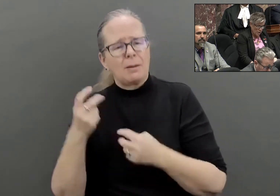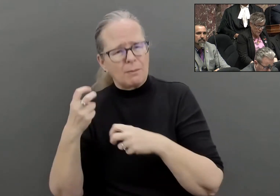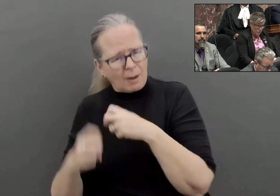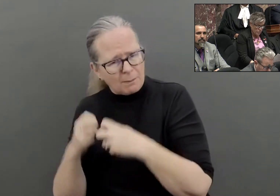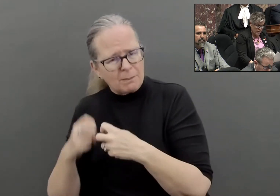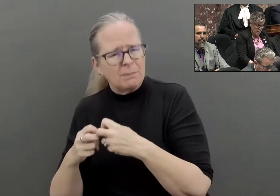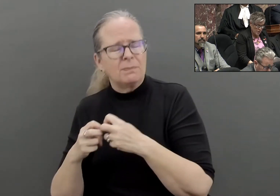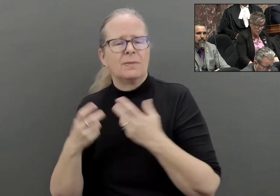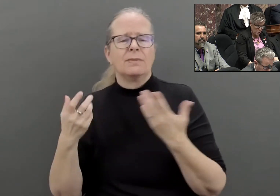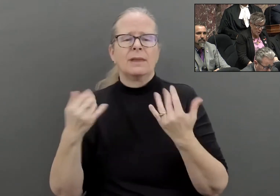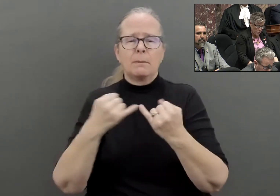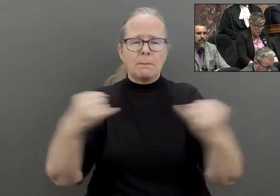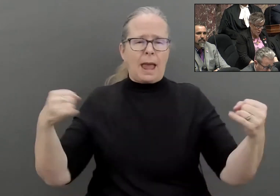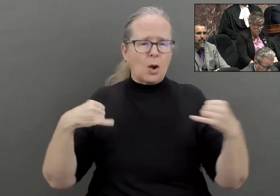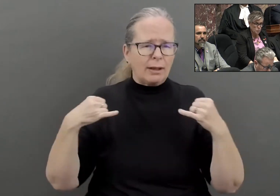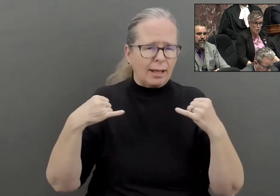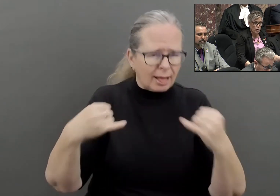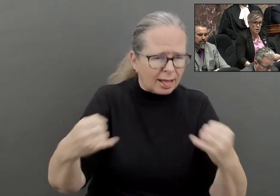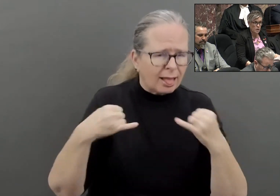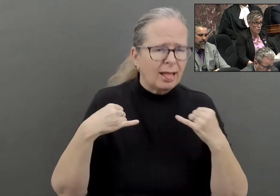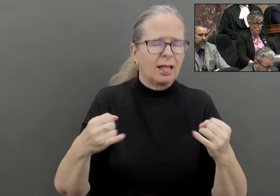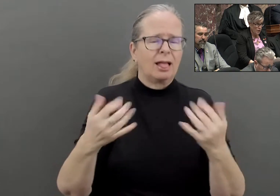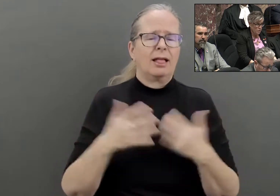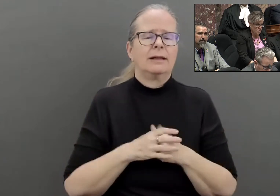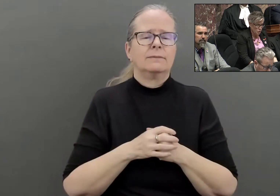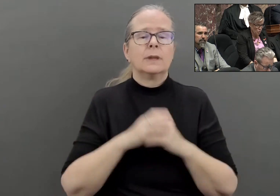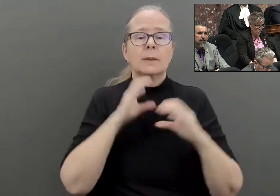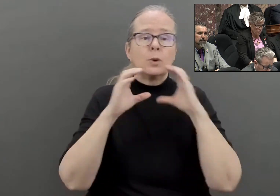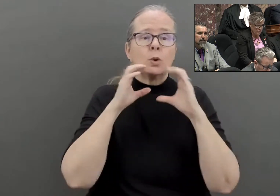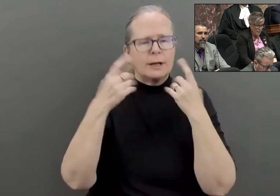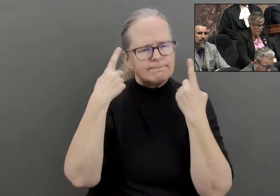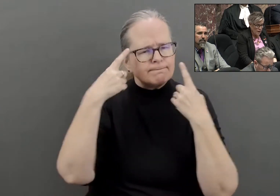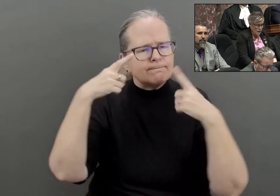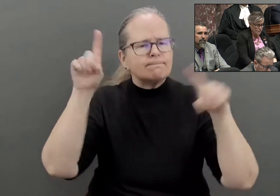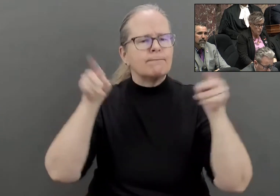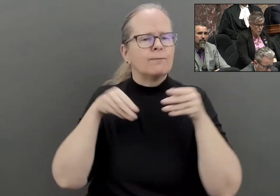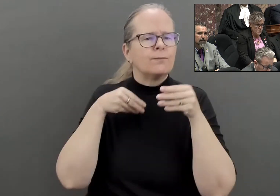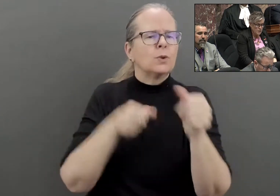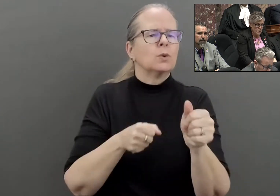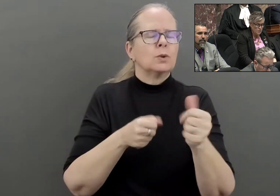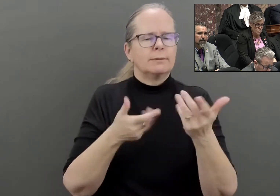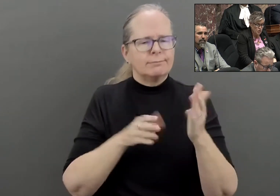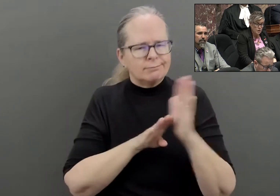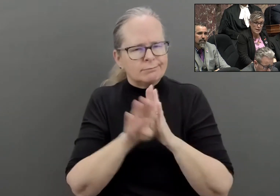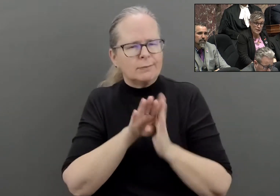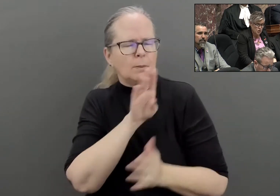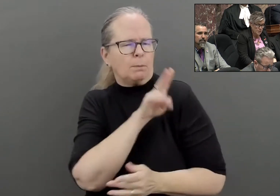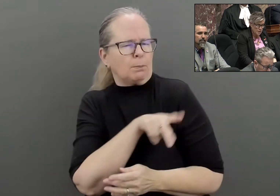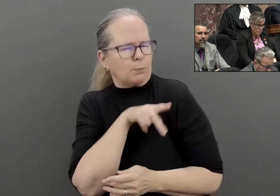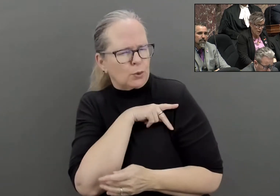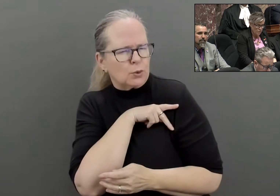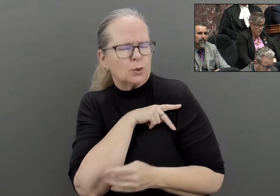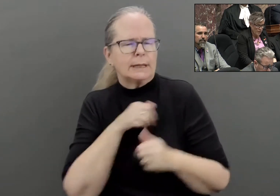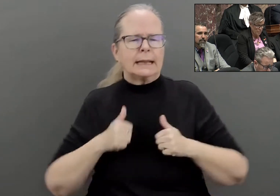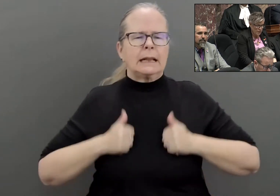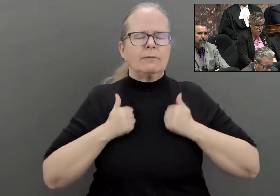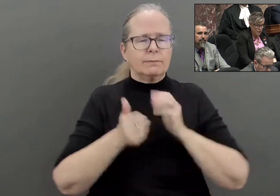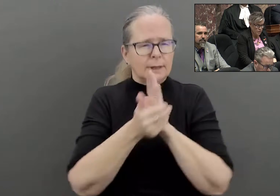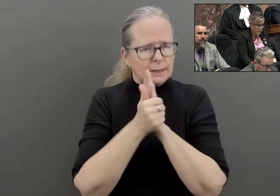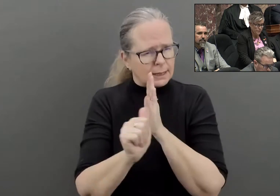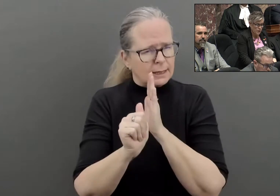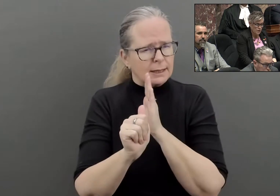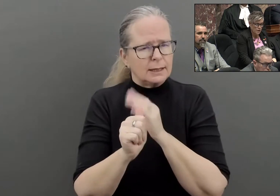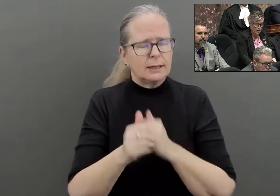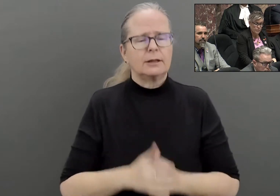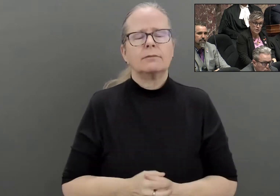home, further developing their recovery skills while working or going to school. After 20 years, Richard and Angie stepped down from that ministry